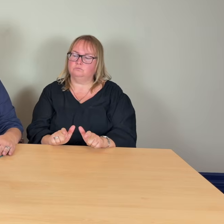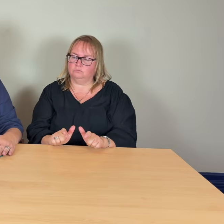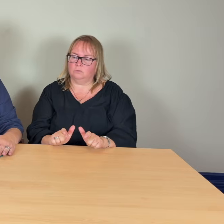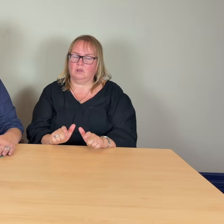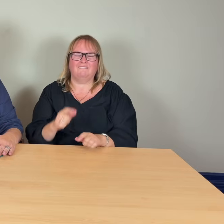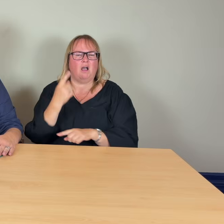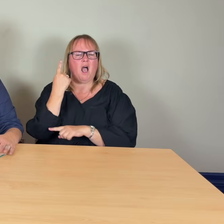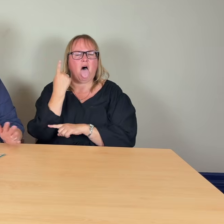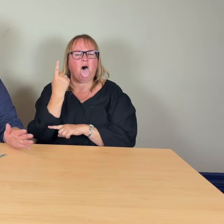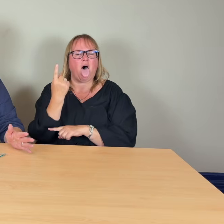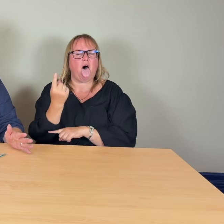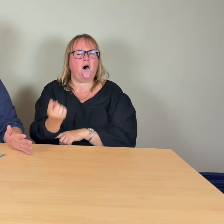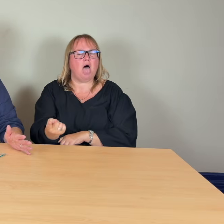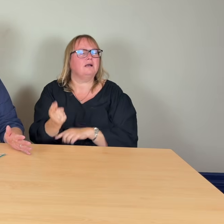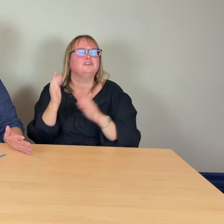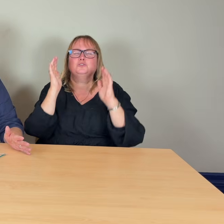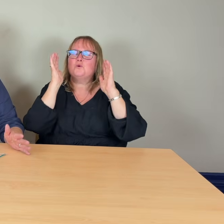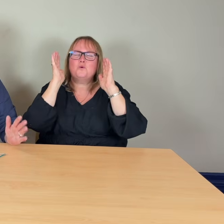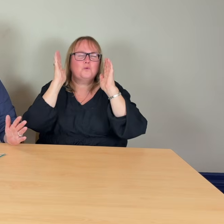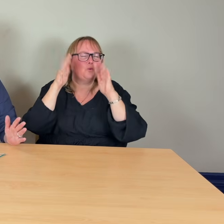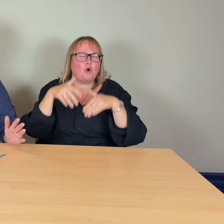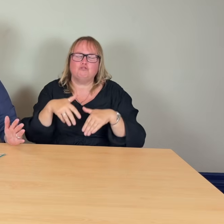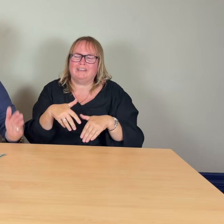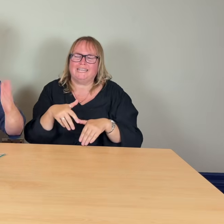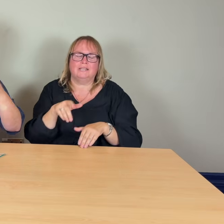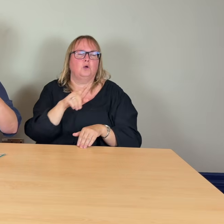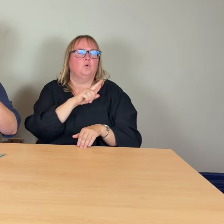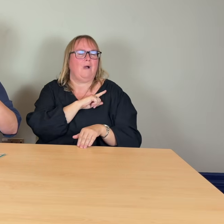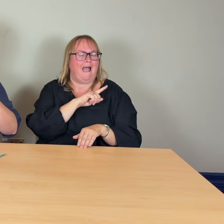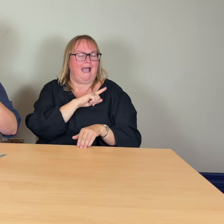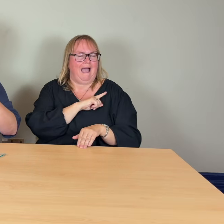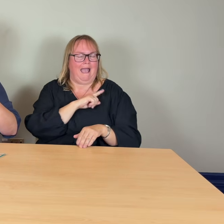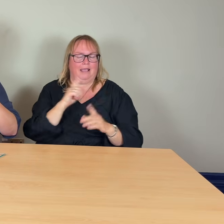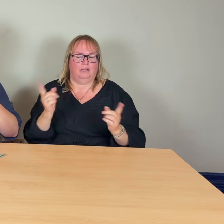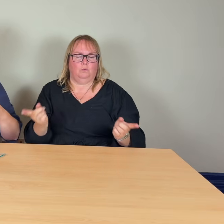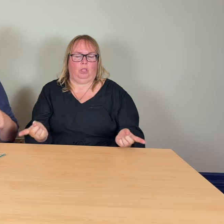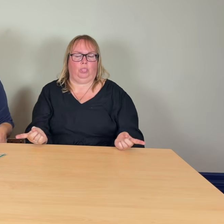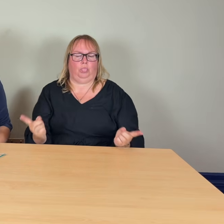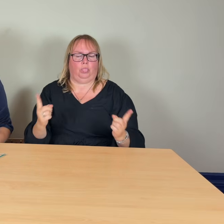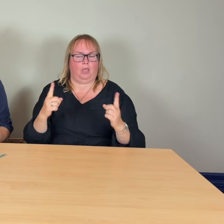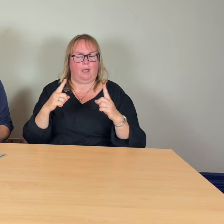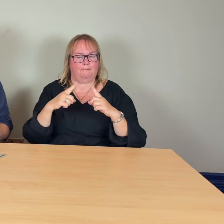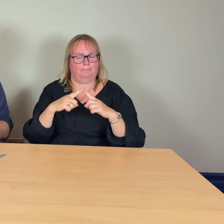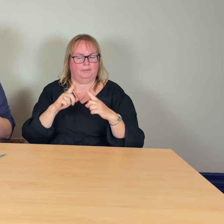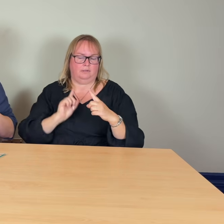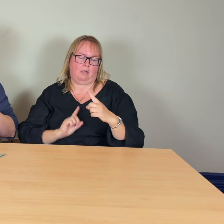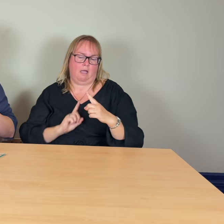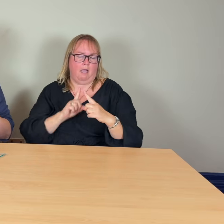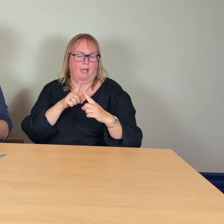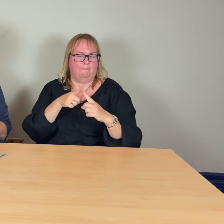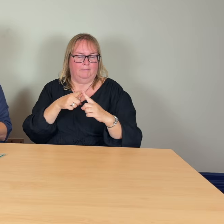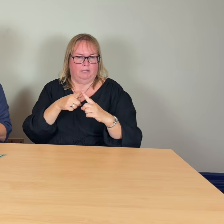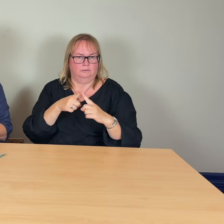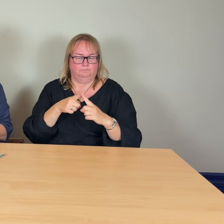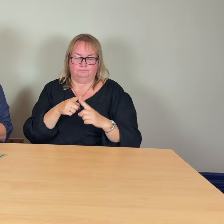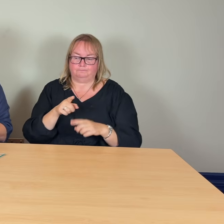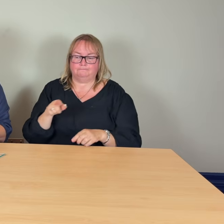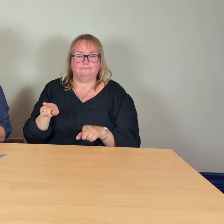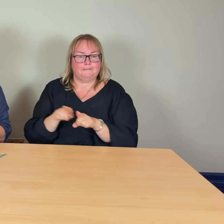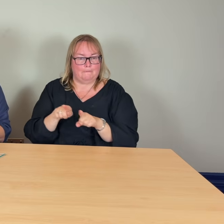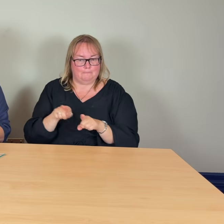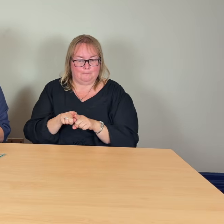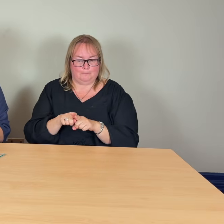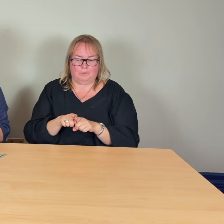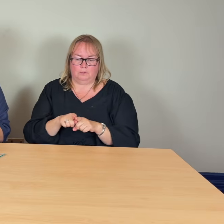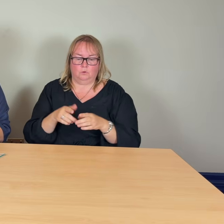If it flops down, don't worry about it, because at the end you're going to bring them all together. And then you continue that